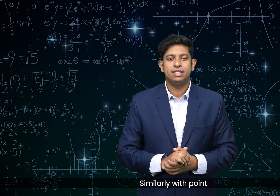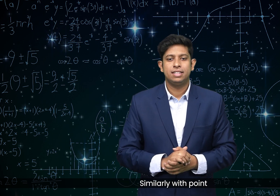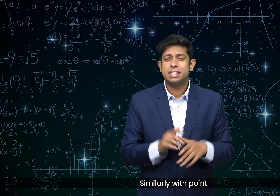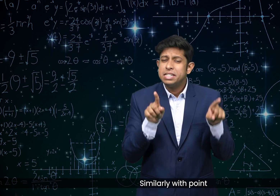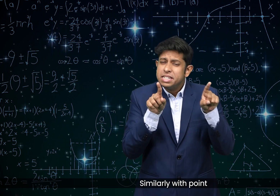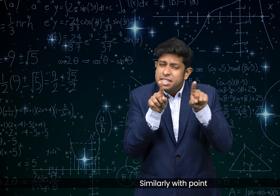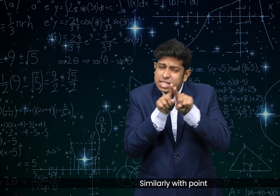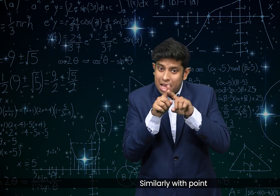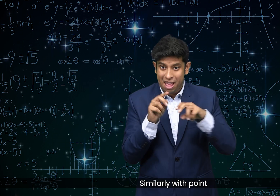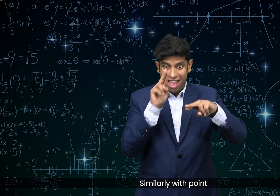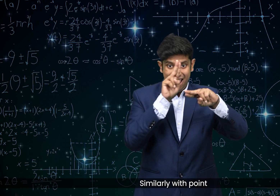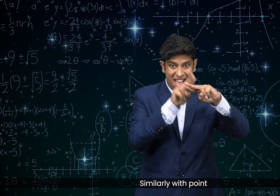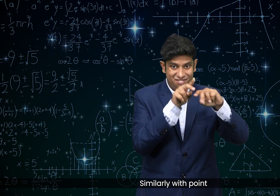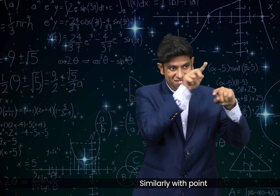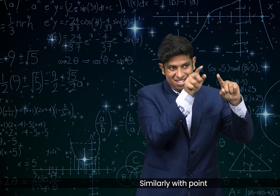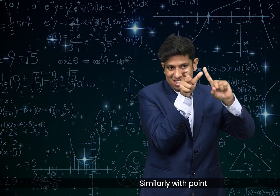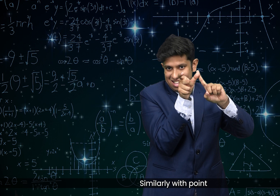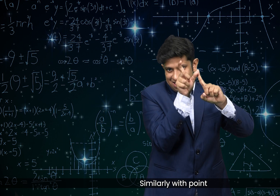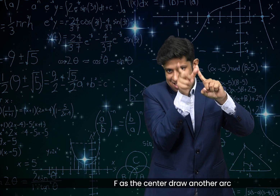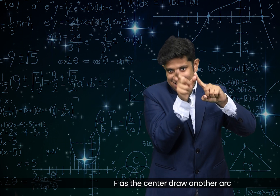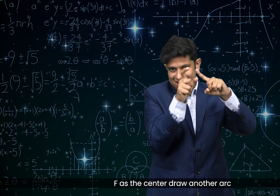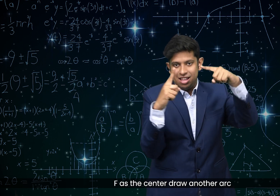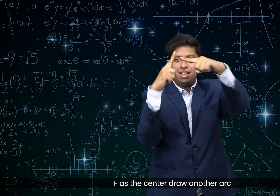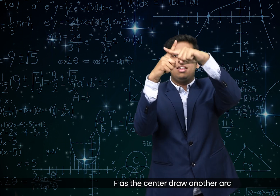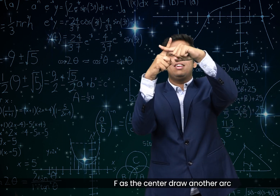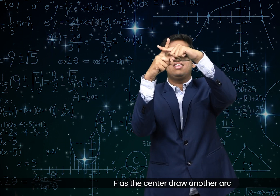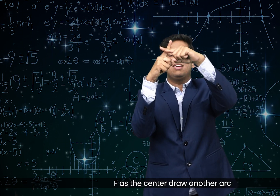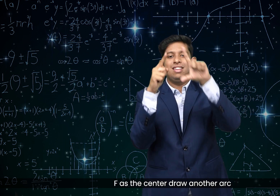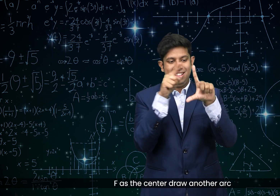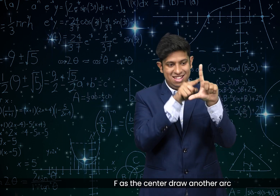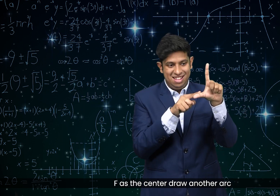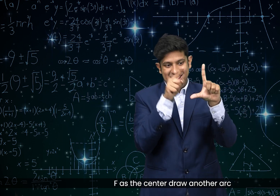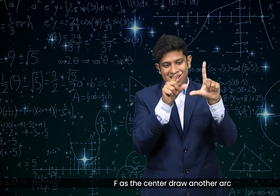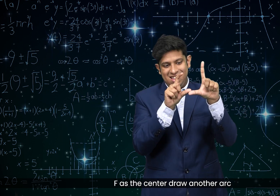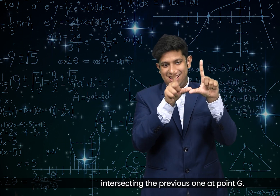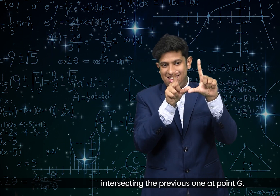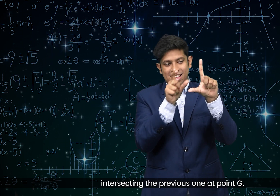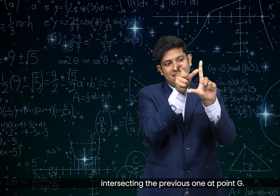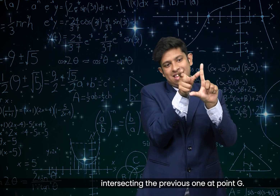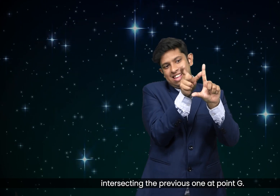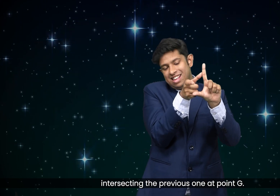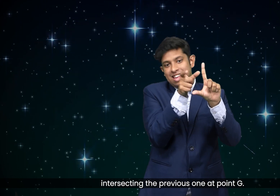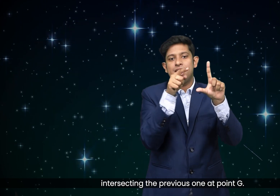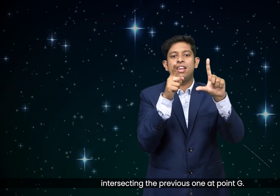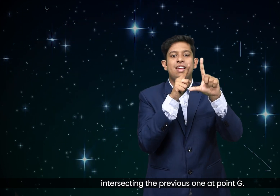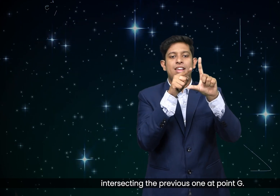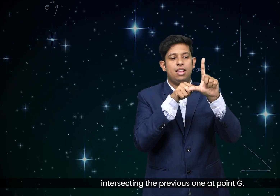ABC. Similarly, with point F as the center, draw another arc intersecting the previous one at point